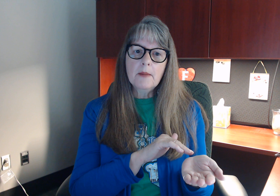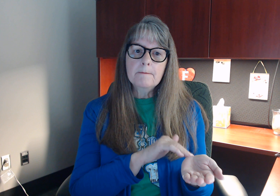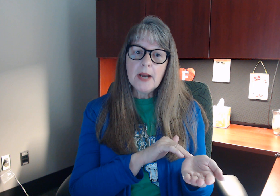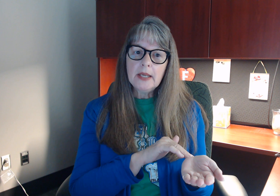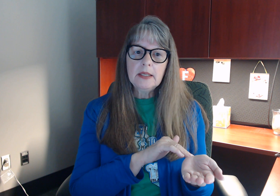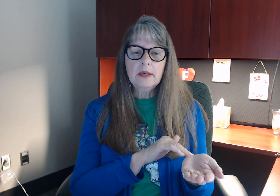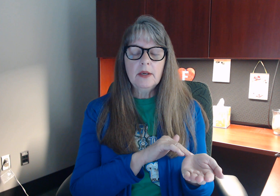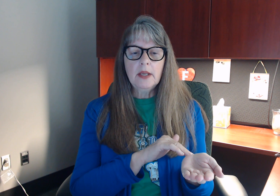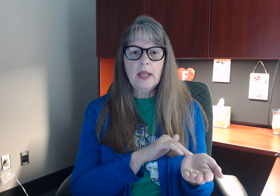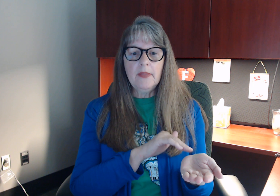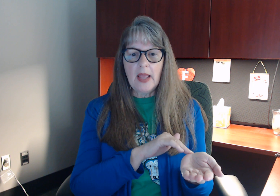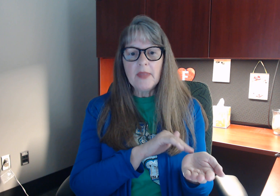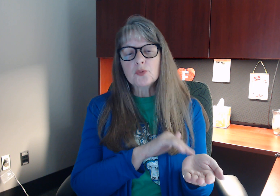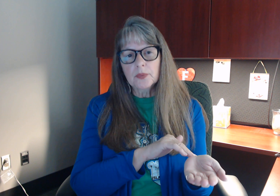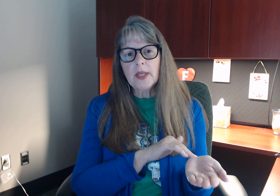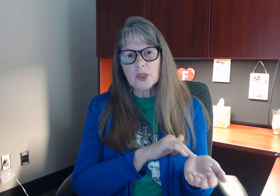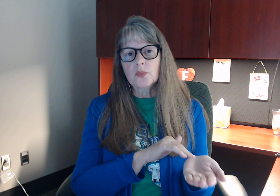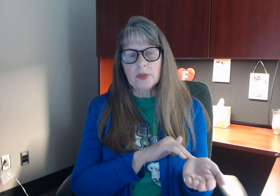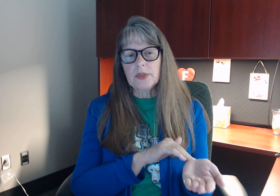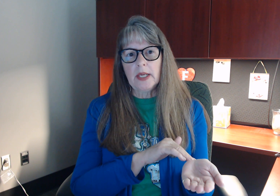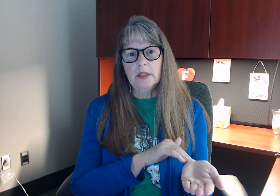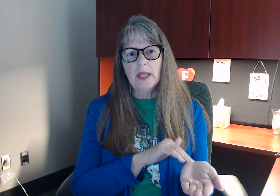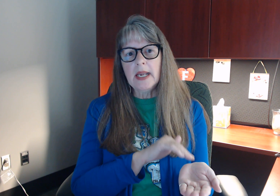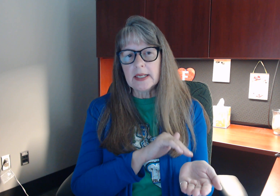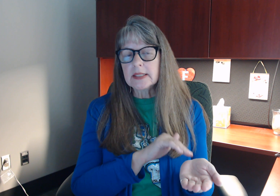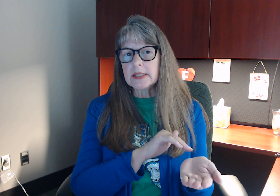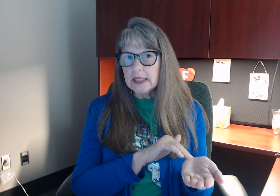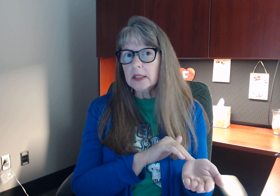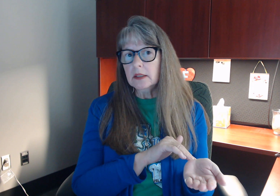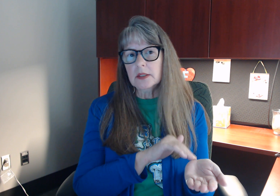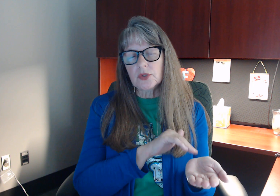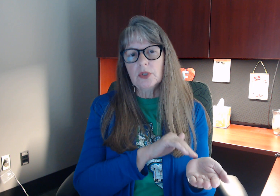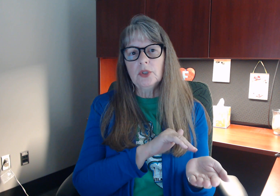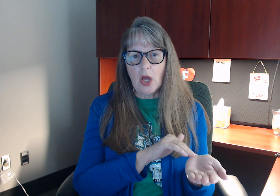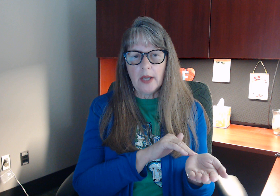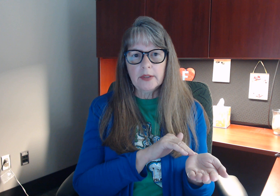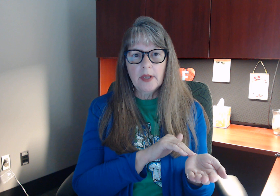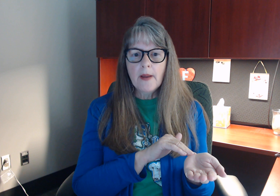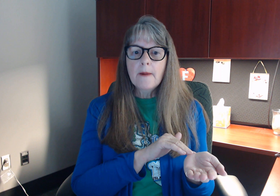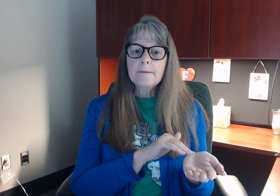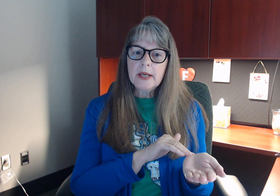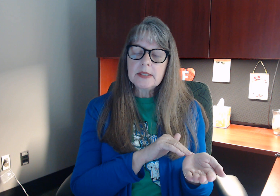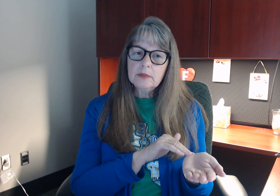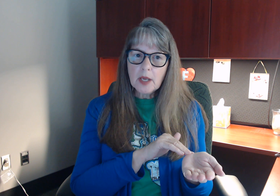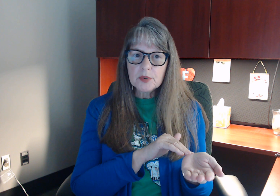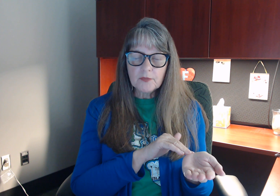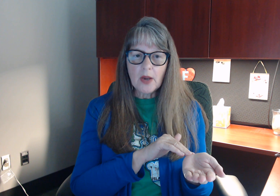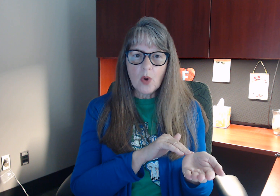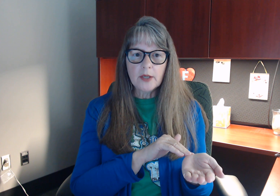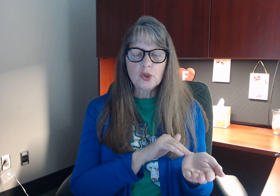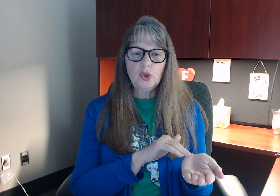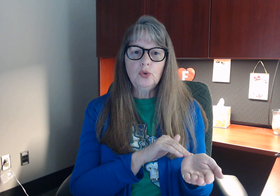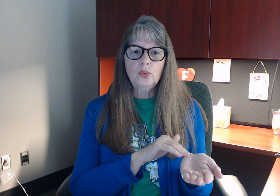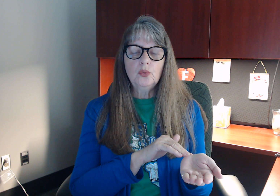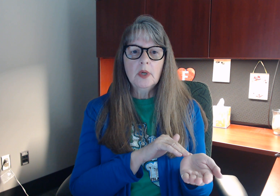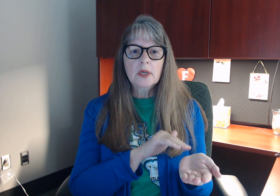But that's the real sign, and I see it still a lot. But sometimes if I want to